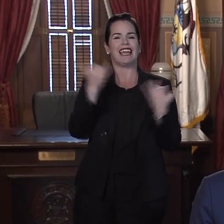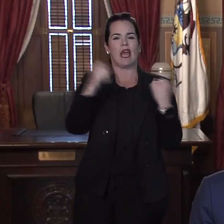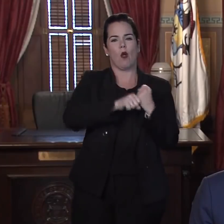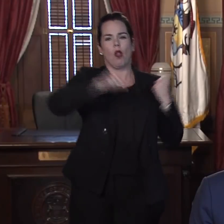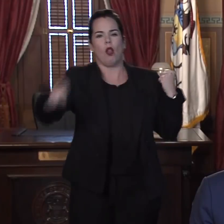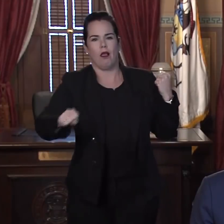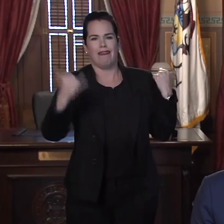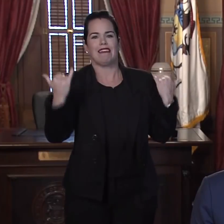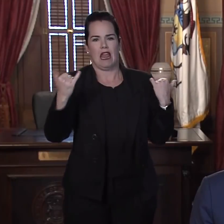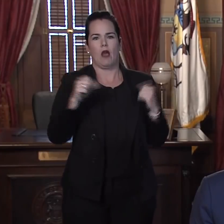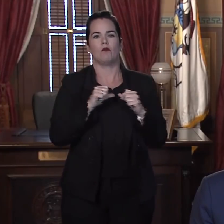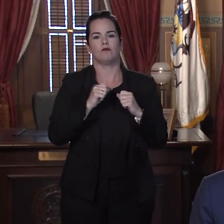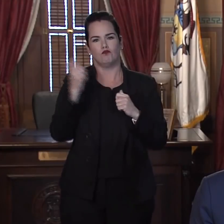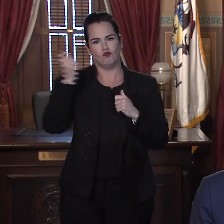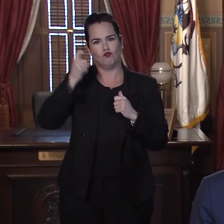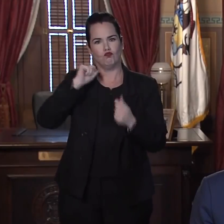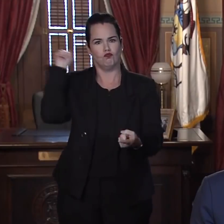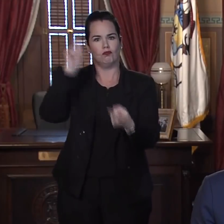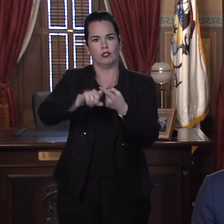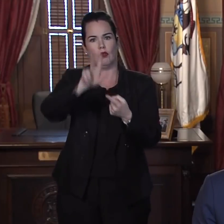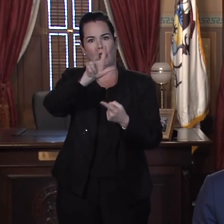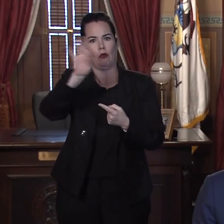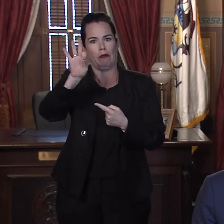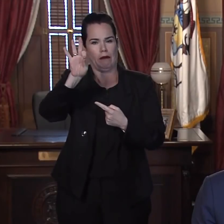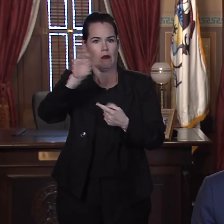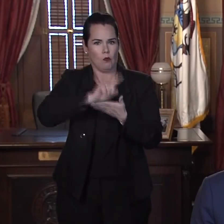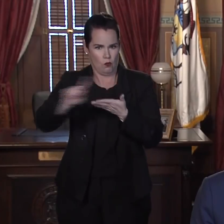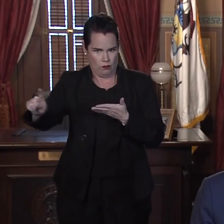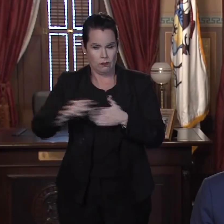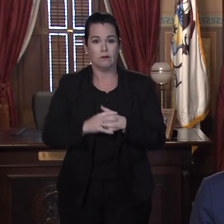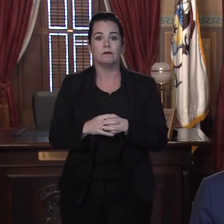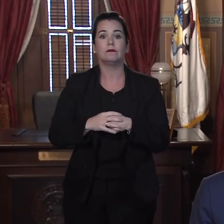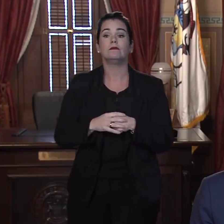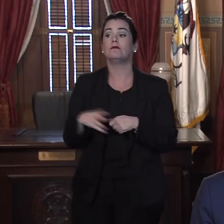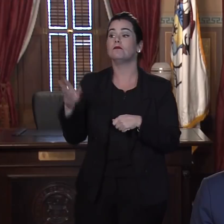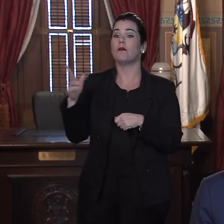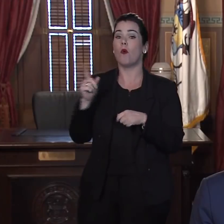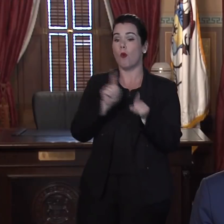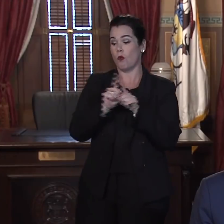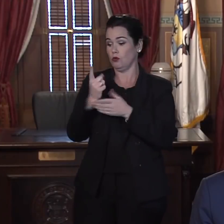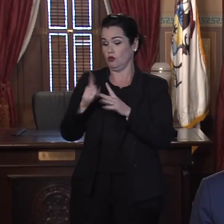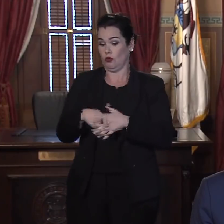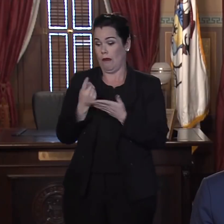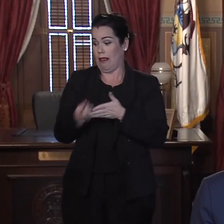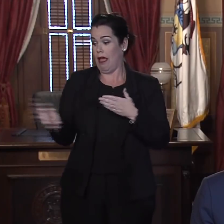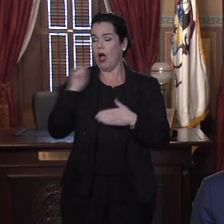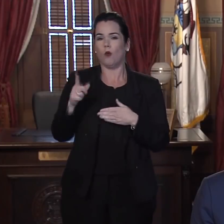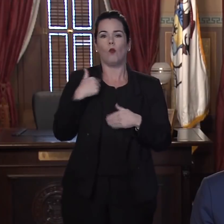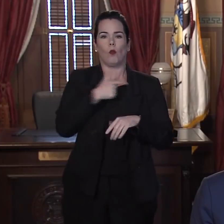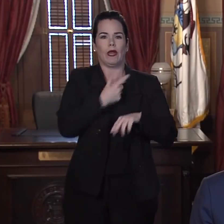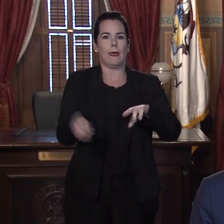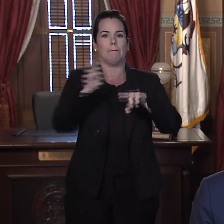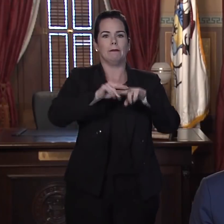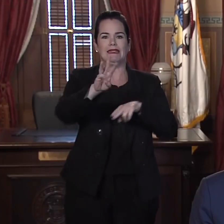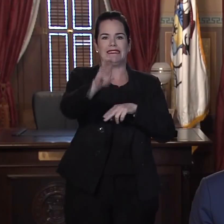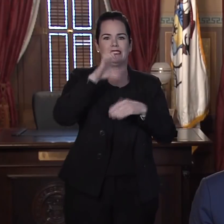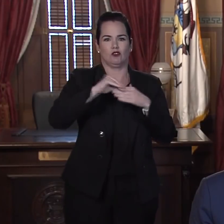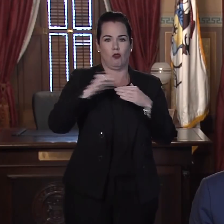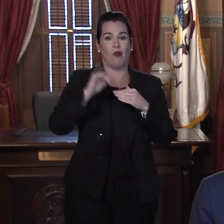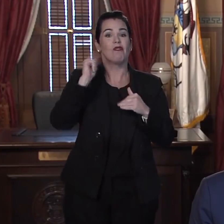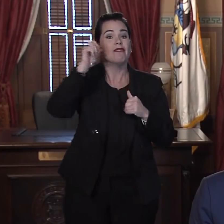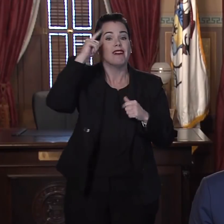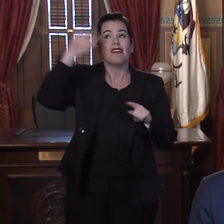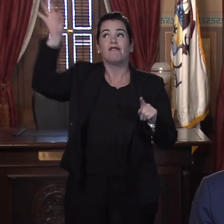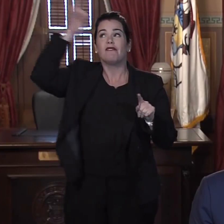last Wednesday, we became one of the first states to pay out the additional $600 in pandemic unemployment assistance from the federal